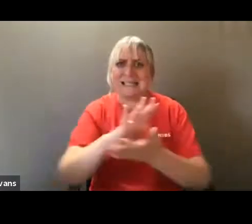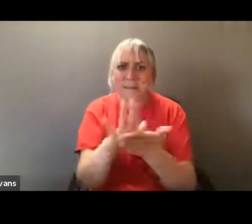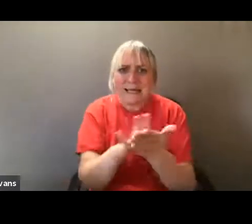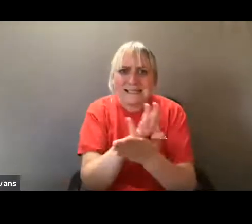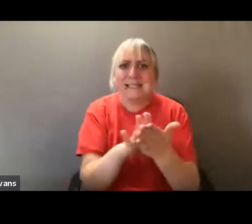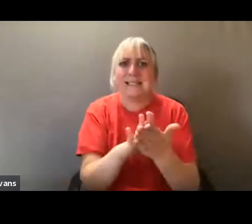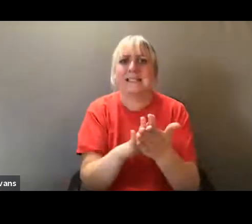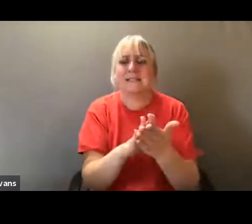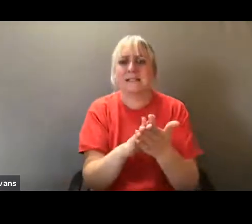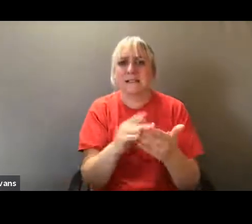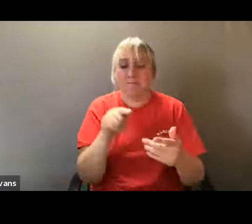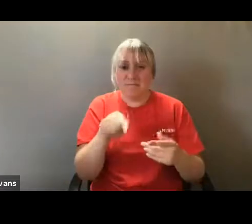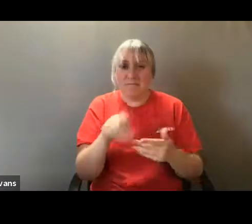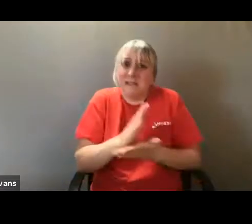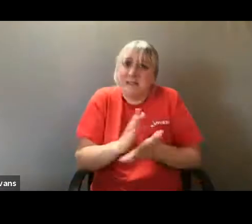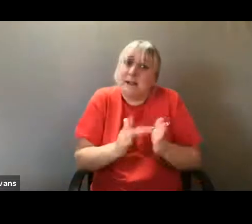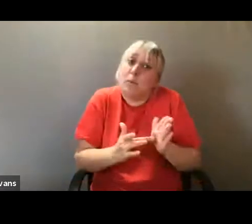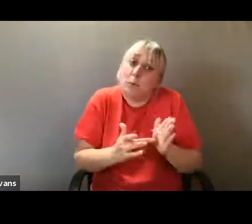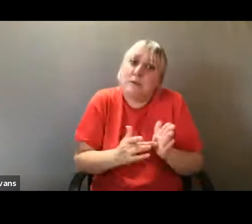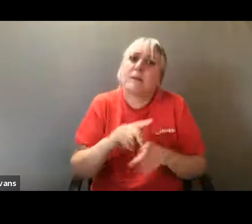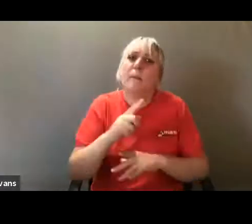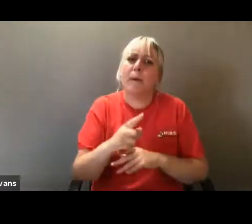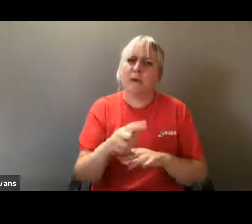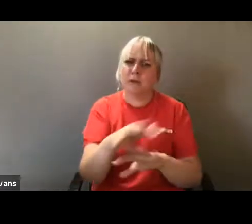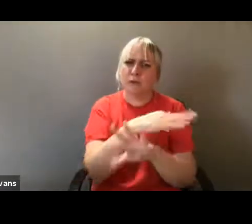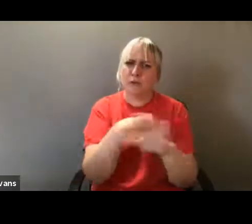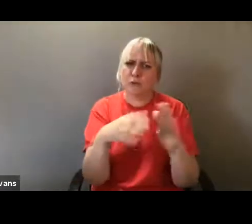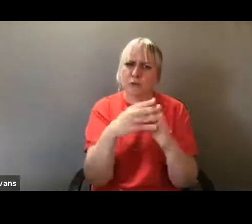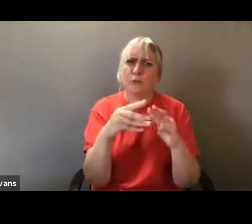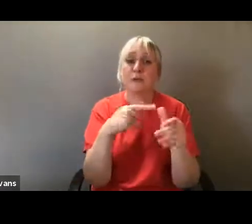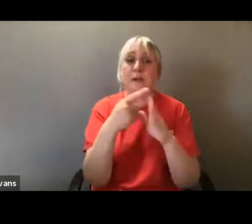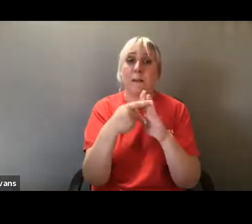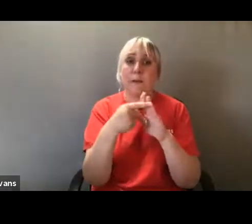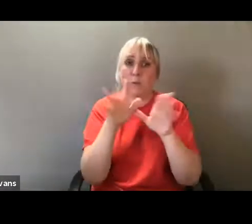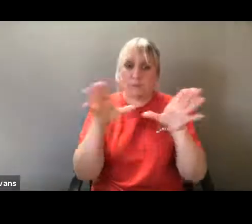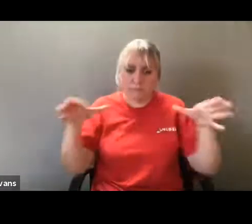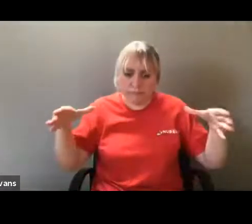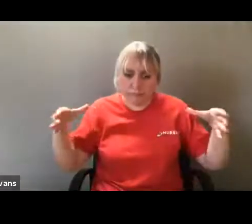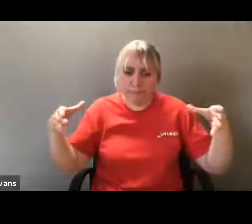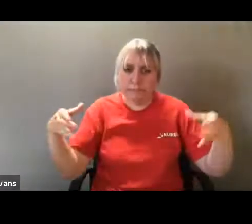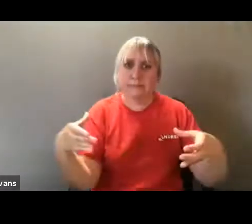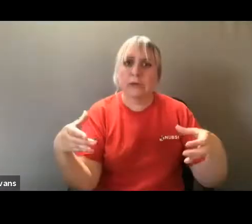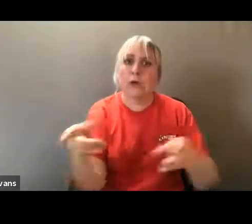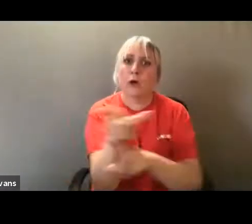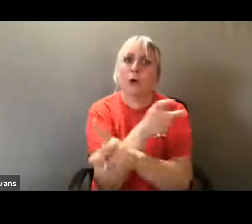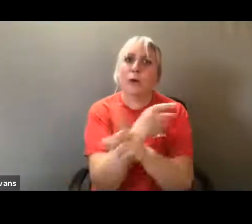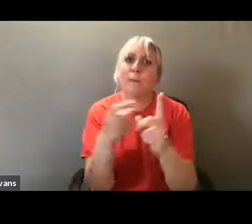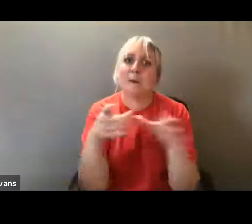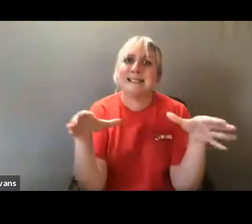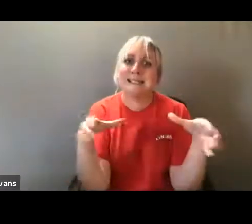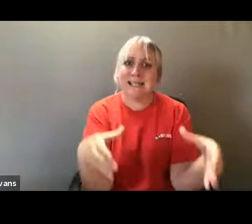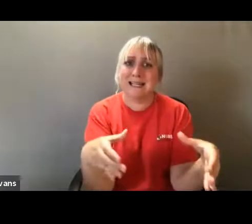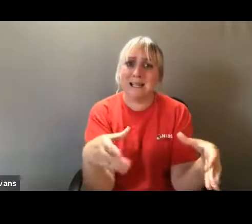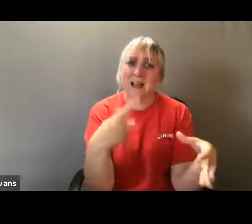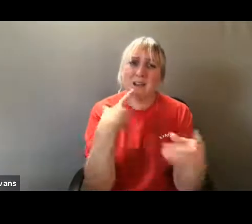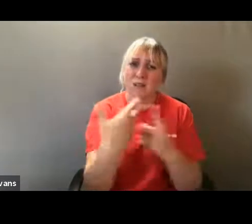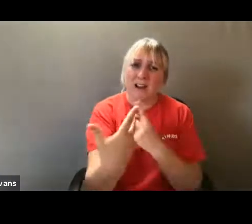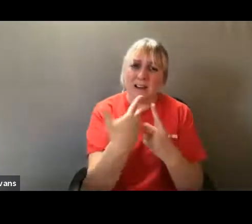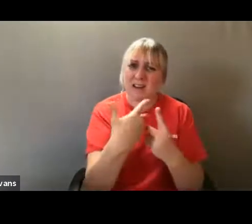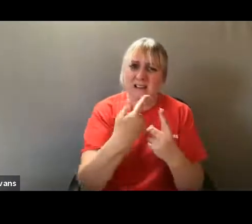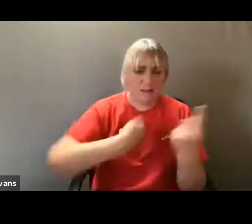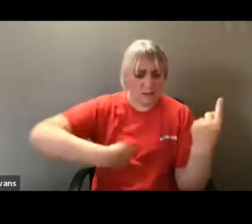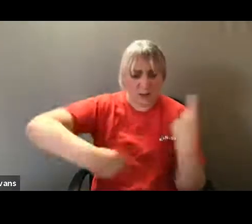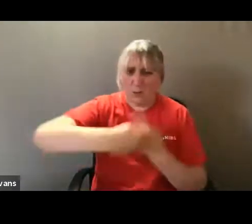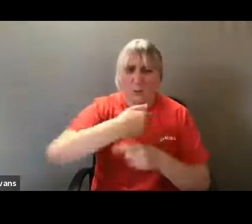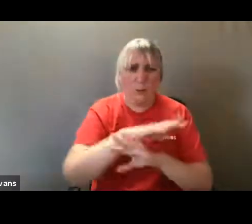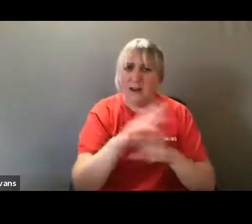important, but fundamentally the social model is about coming together as a community, recognizing that we are not the problem, and that we need to fight